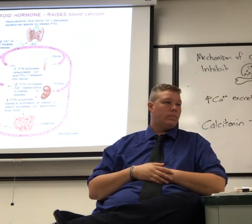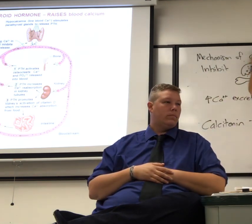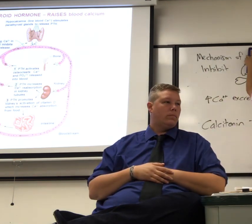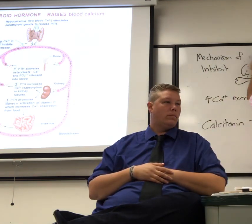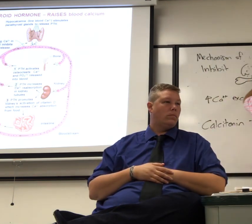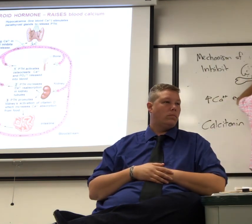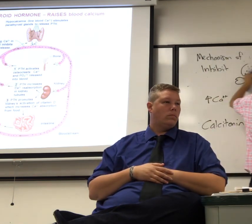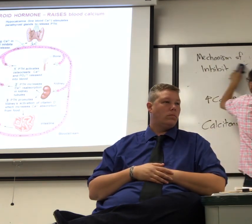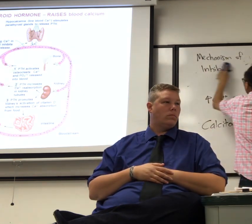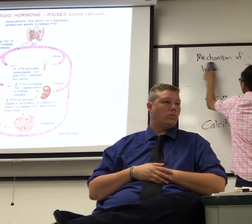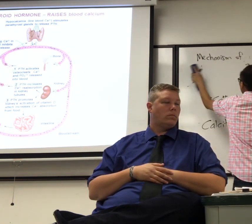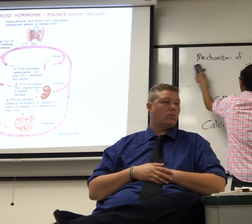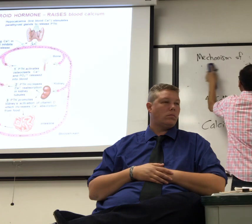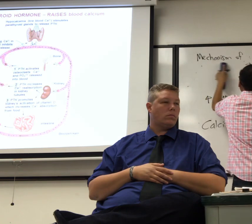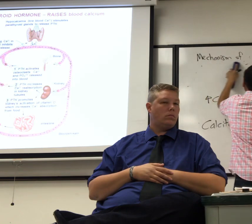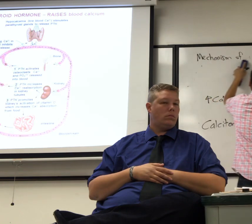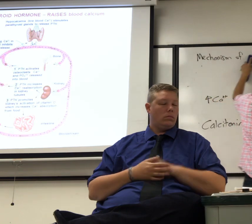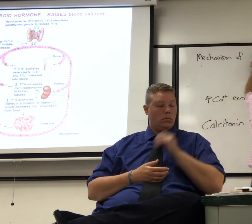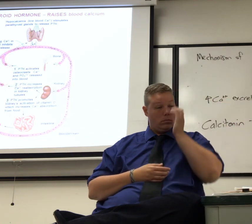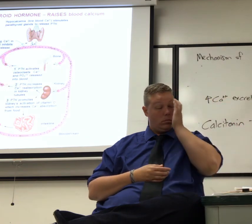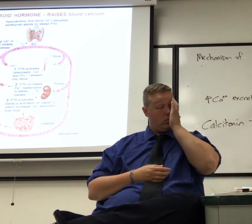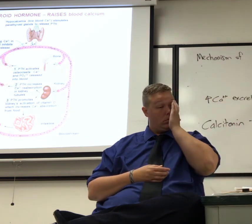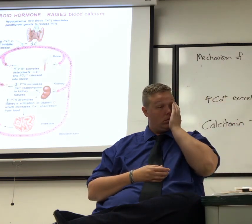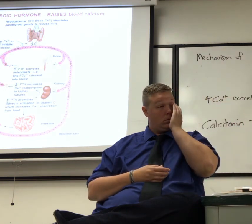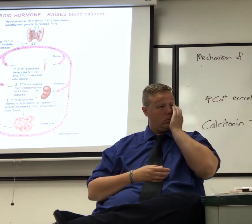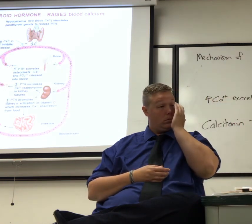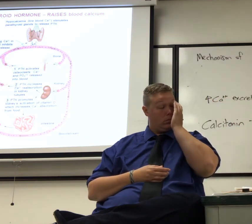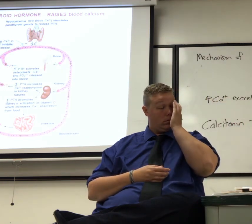hormone, which raises calcium levels.